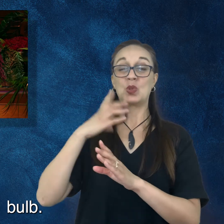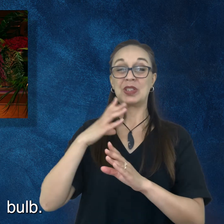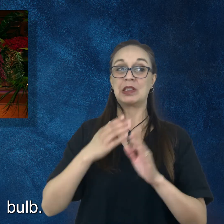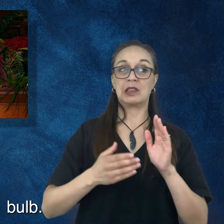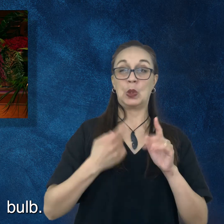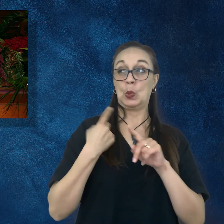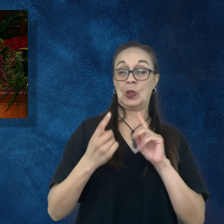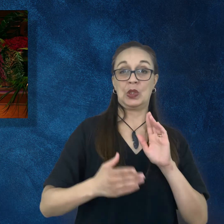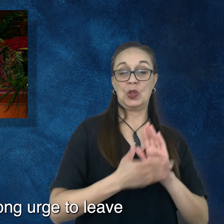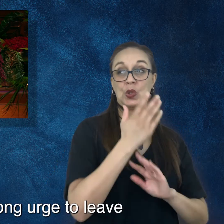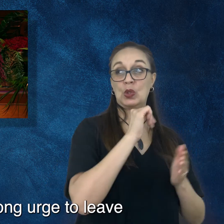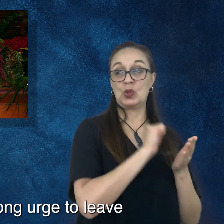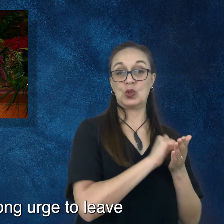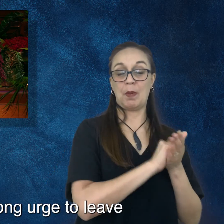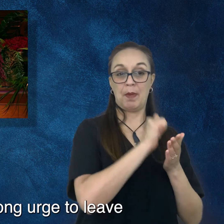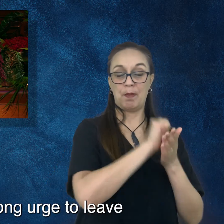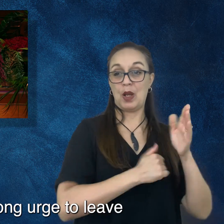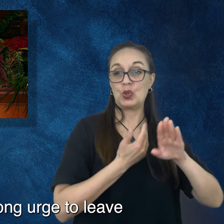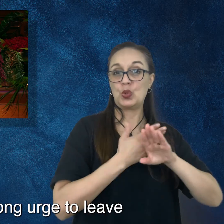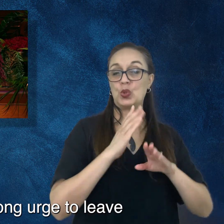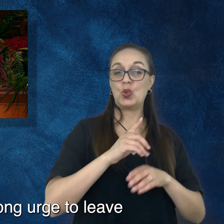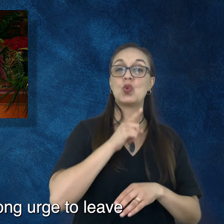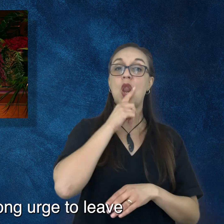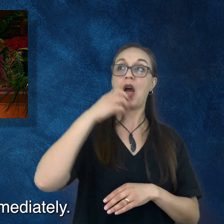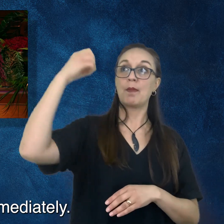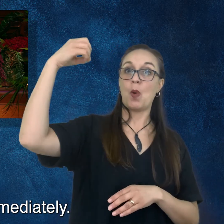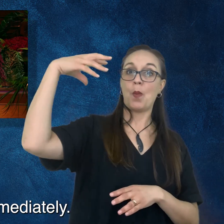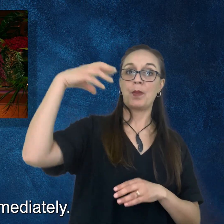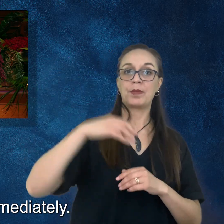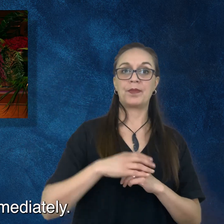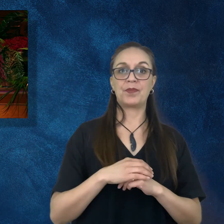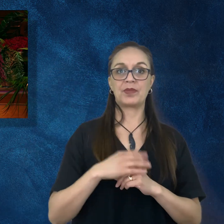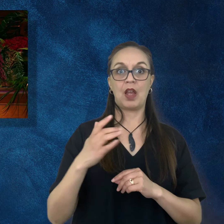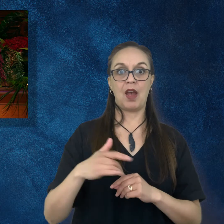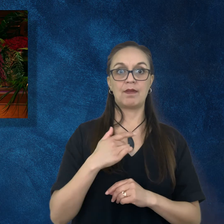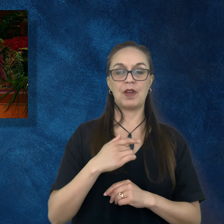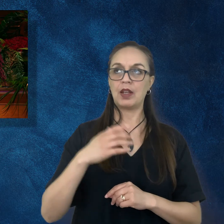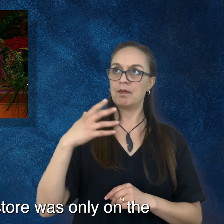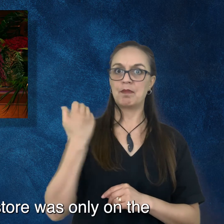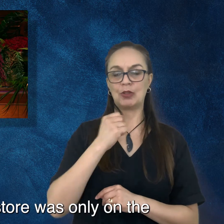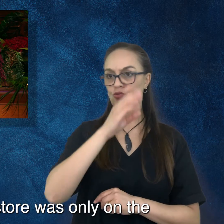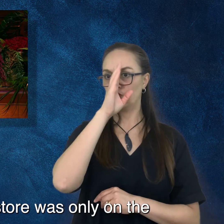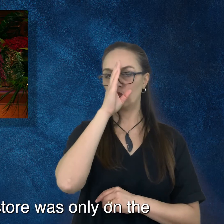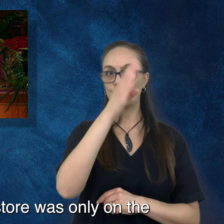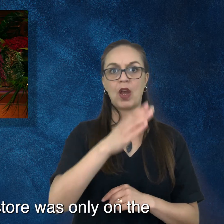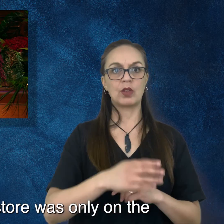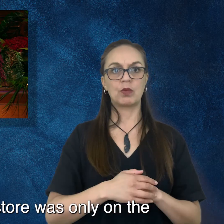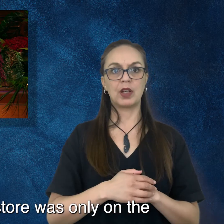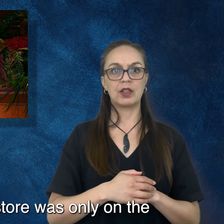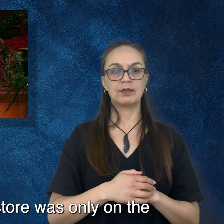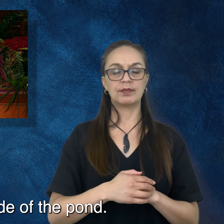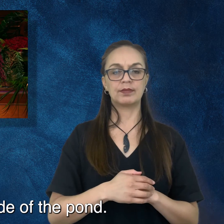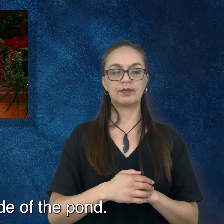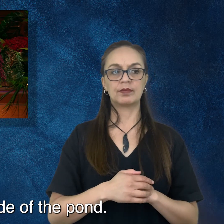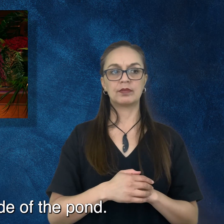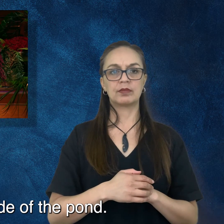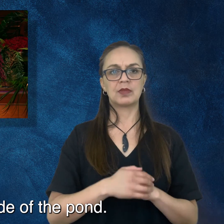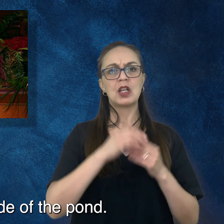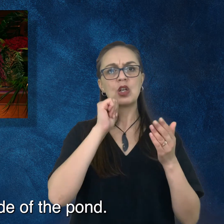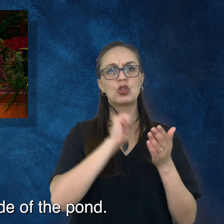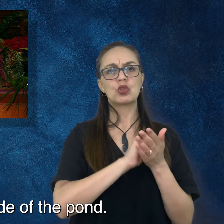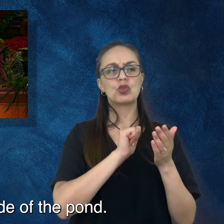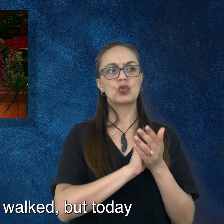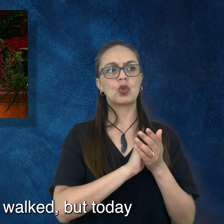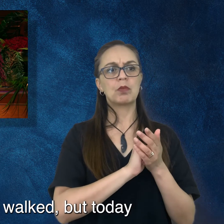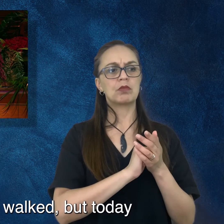light bulb. I felt a strong urge to leave immediately. The grocery store was only on the other side of the